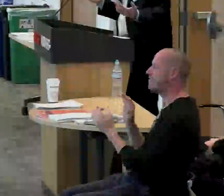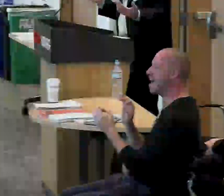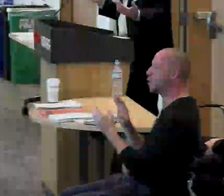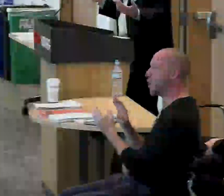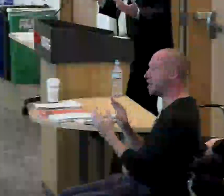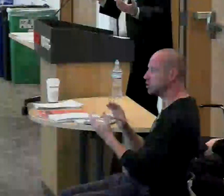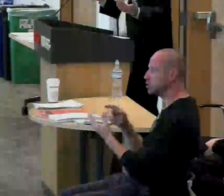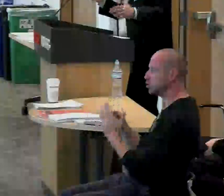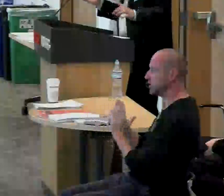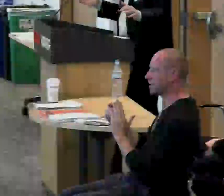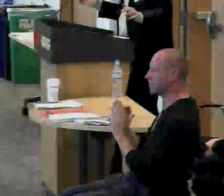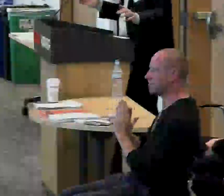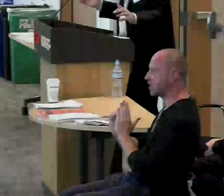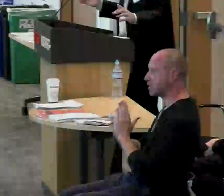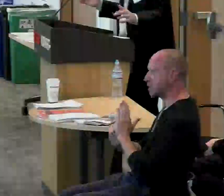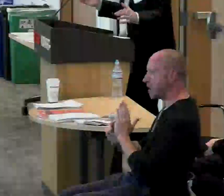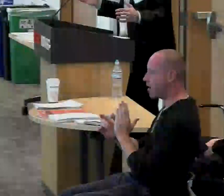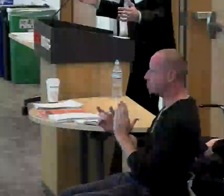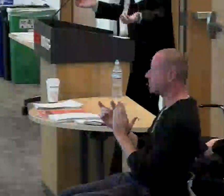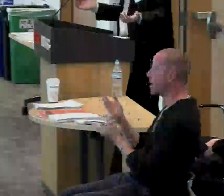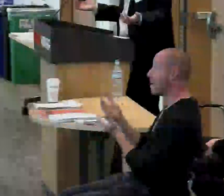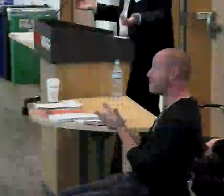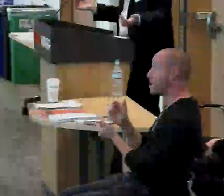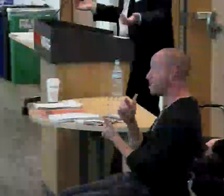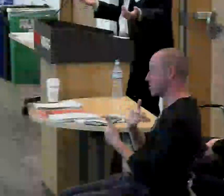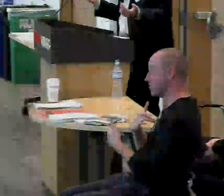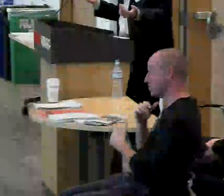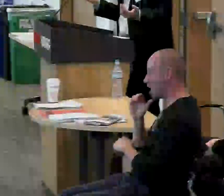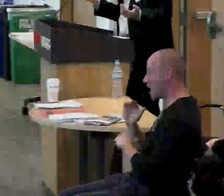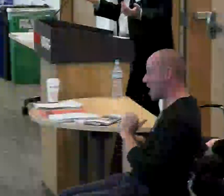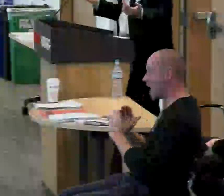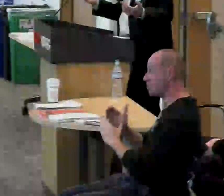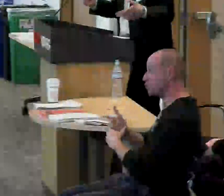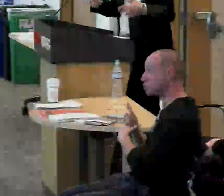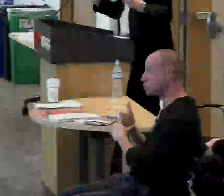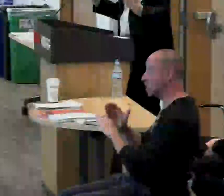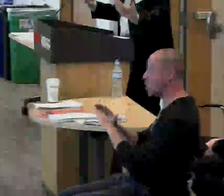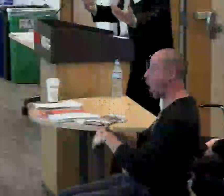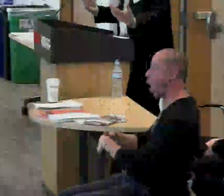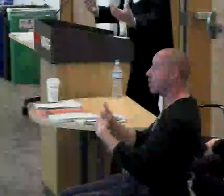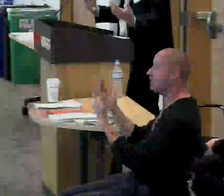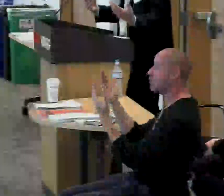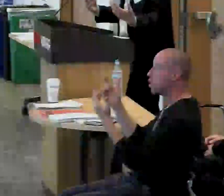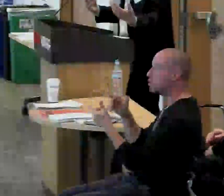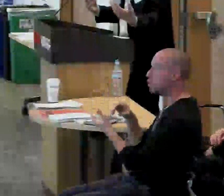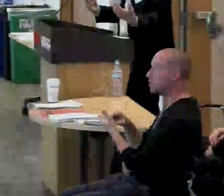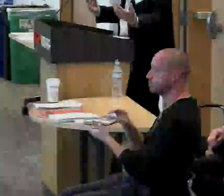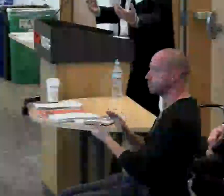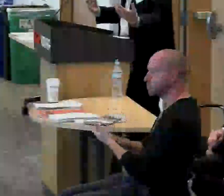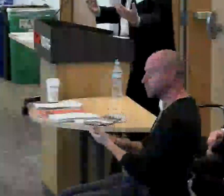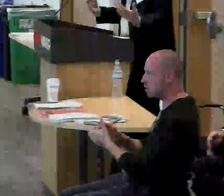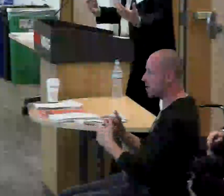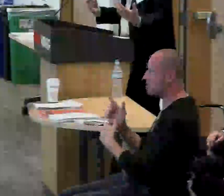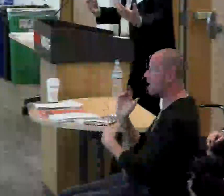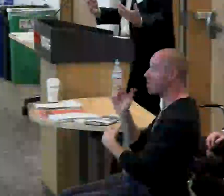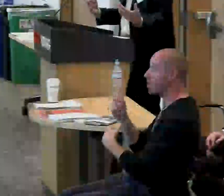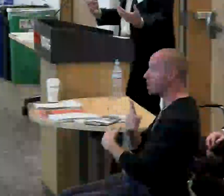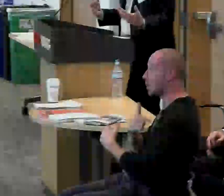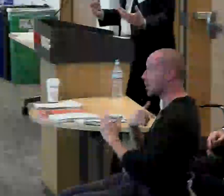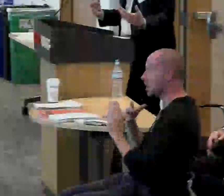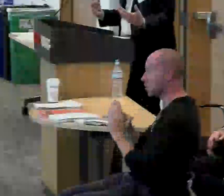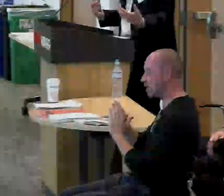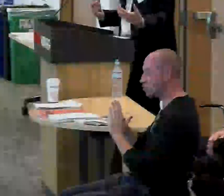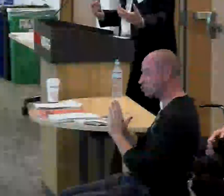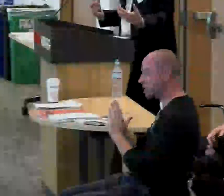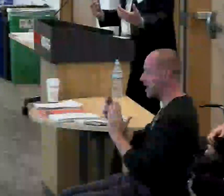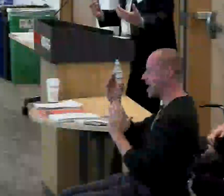forum like this. It's all confidential, but we'll take that to help inform sort of opinions and thoughts about what the material and was